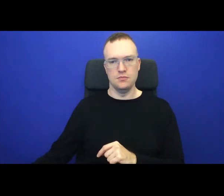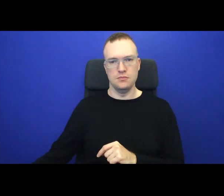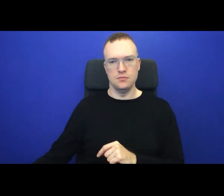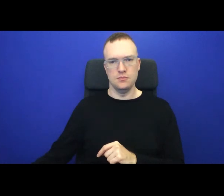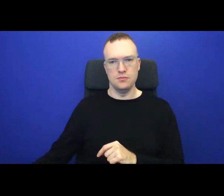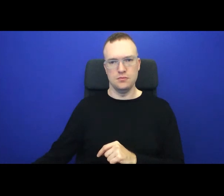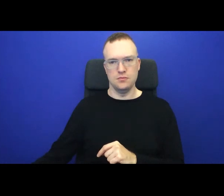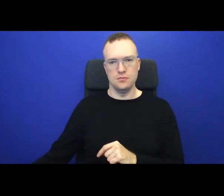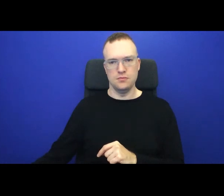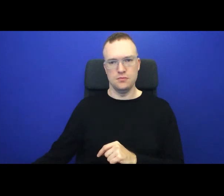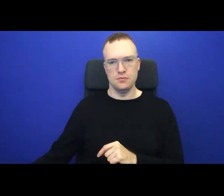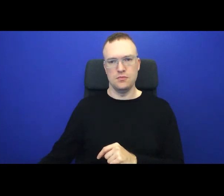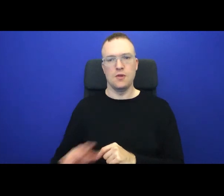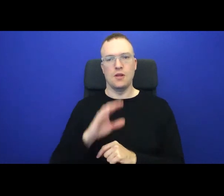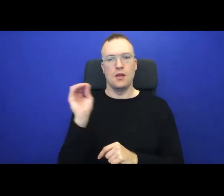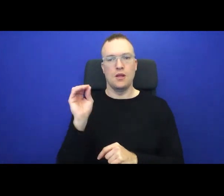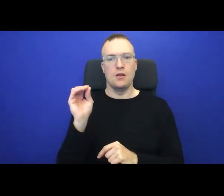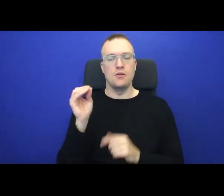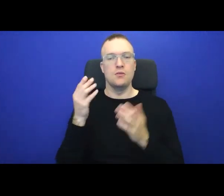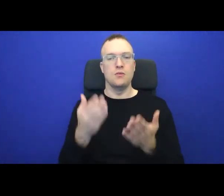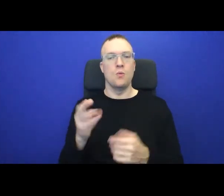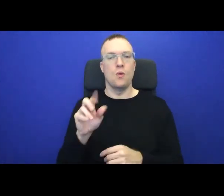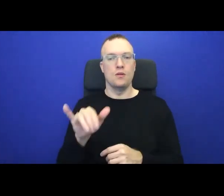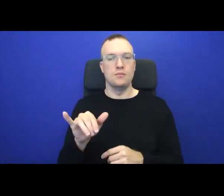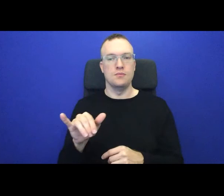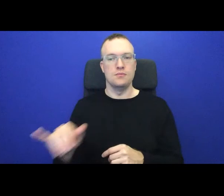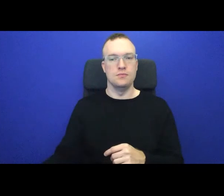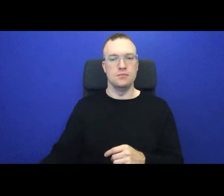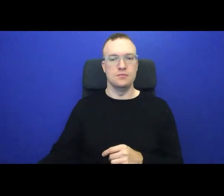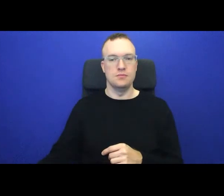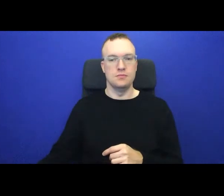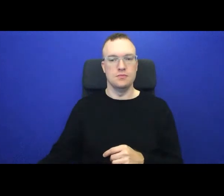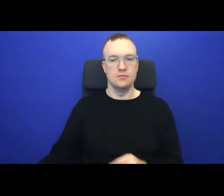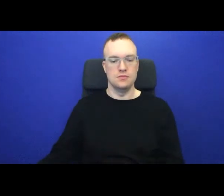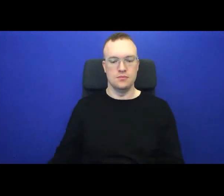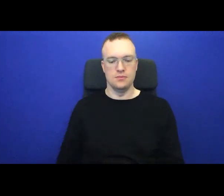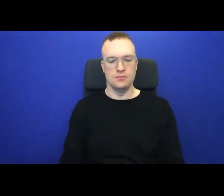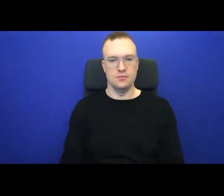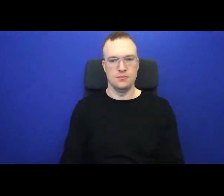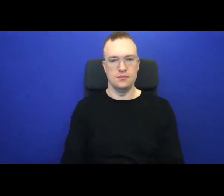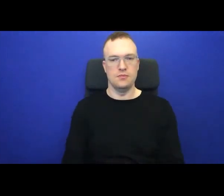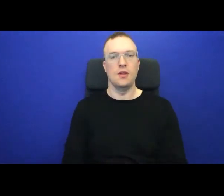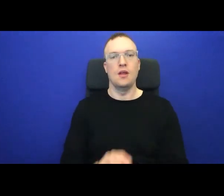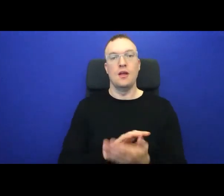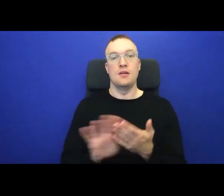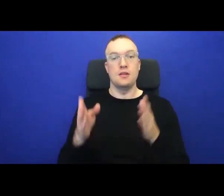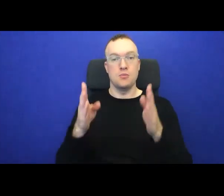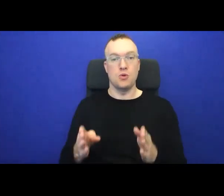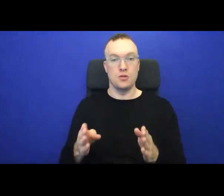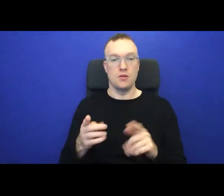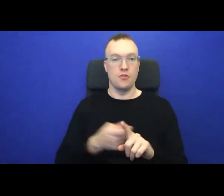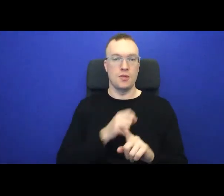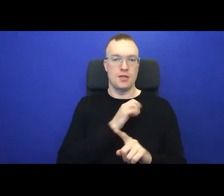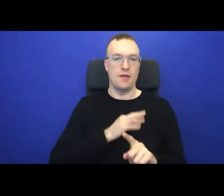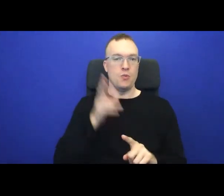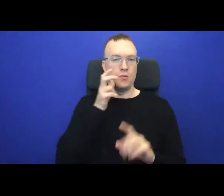Woolley he was not considered generally a very nice person by his staff. You hear all these stories